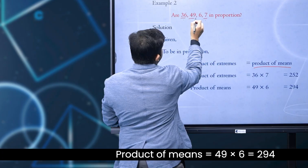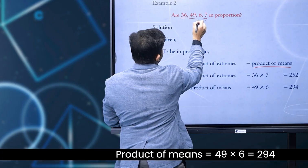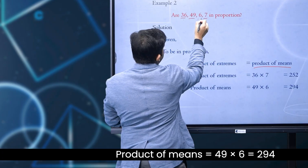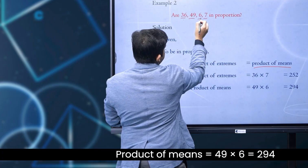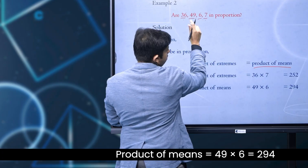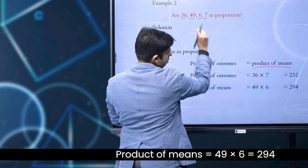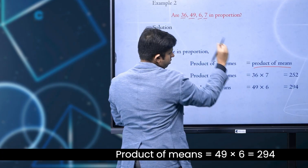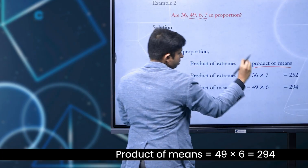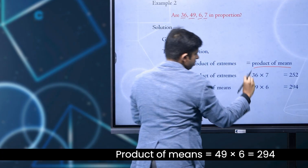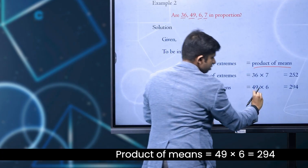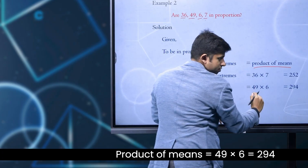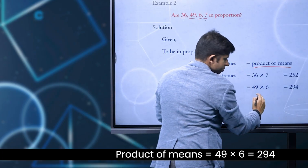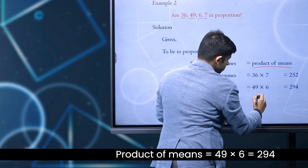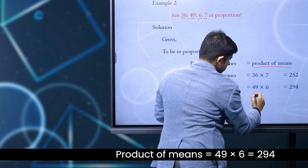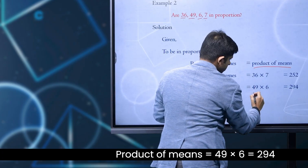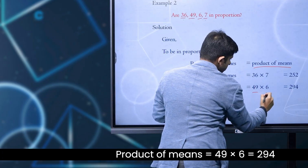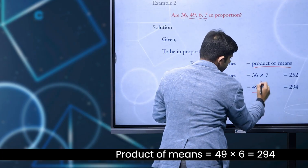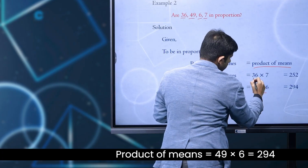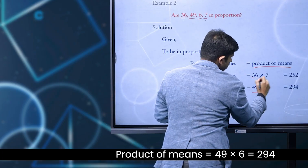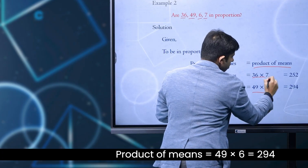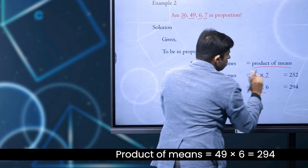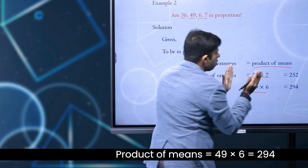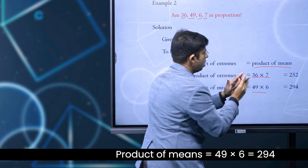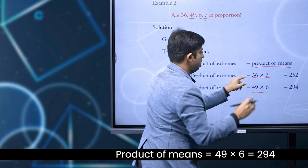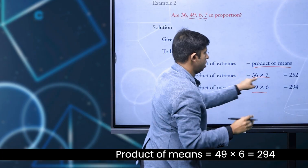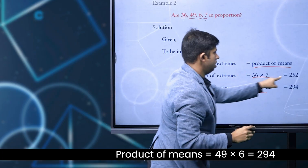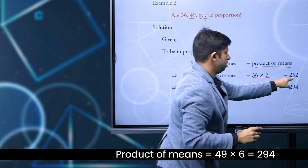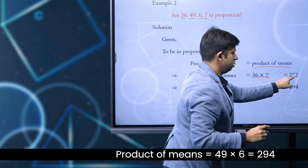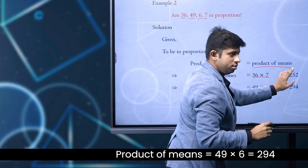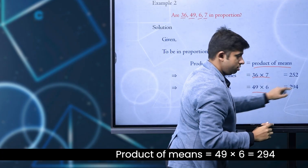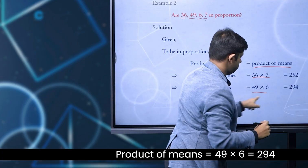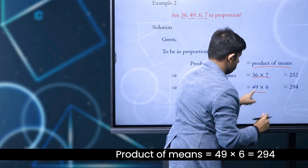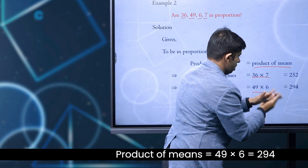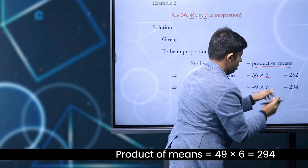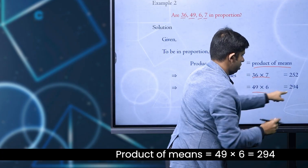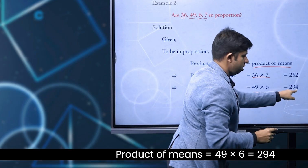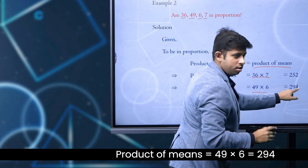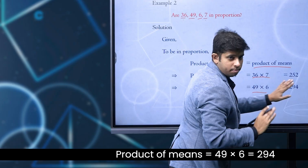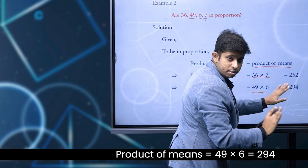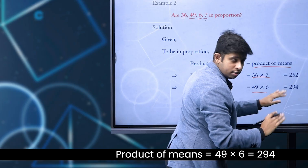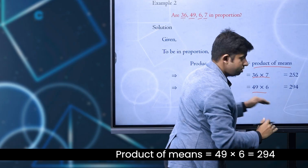Product of means is equal to 49 into 6 equals to 294.